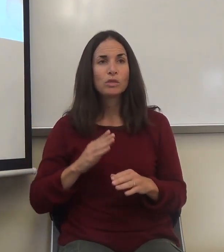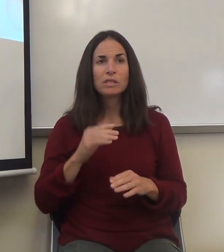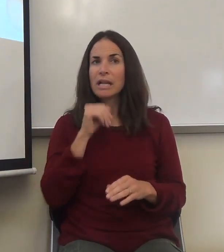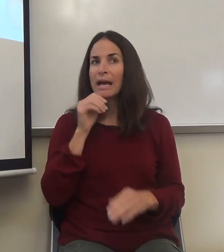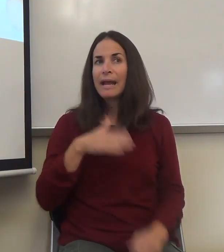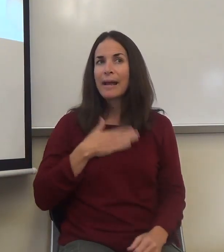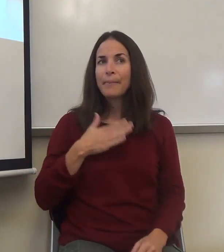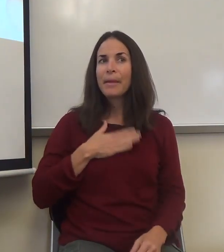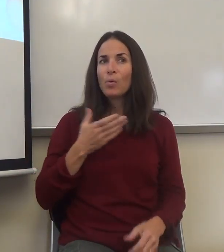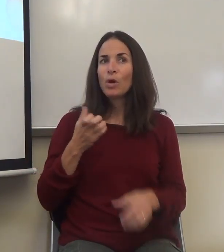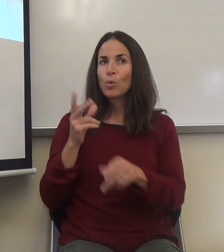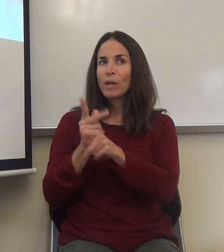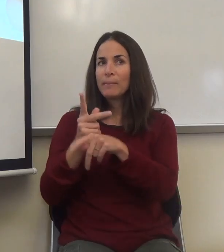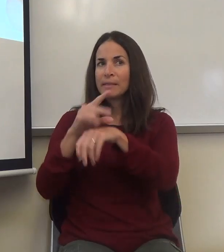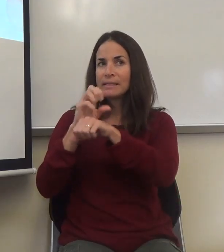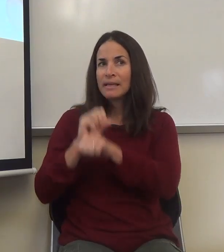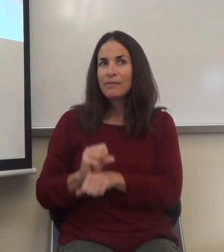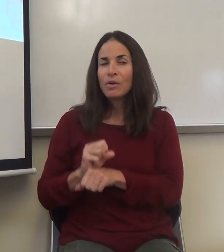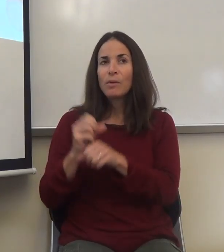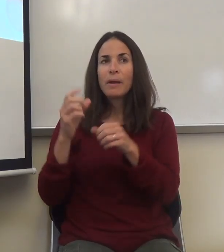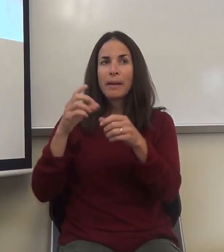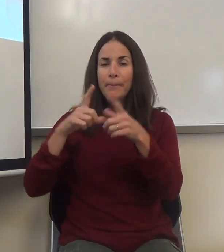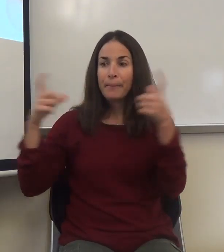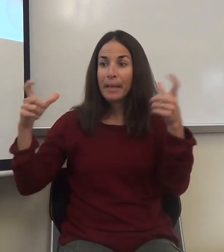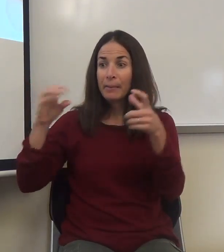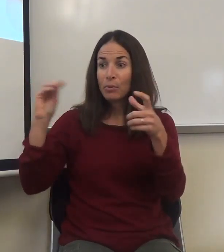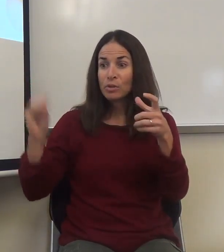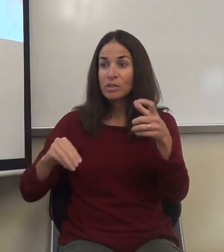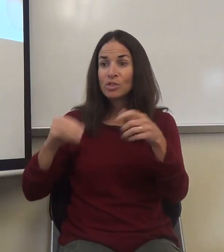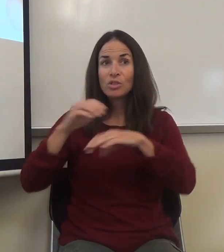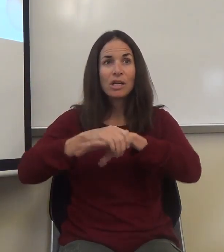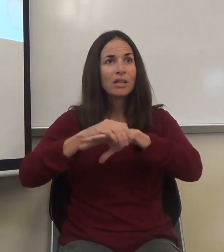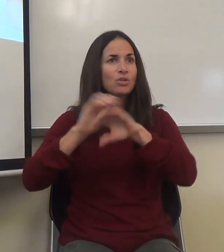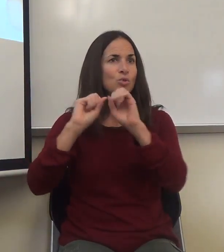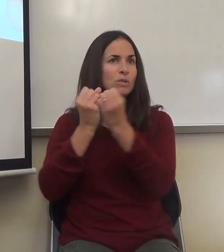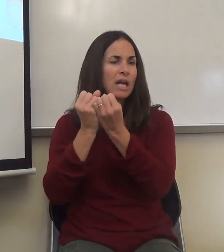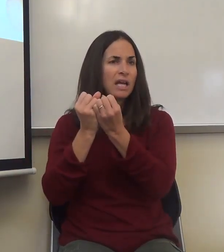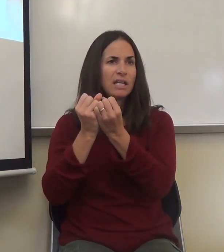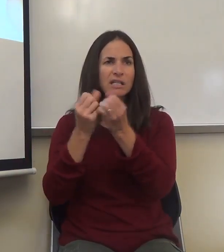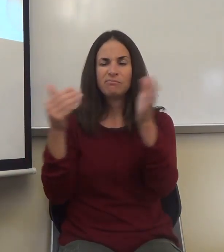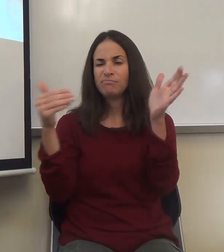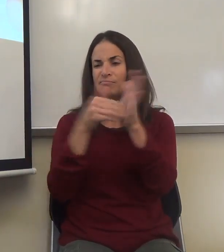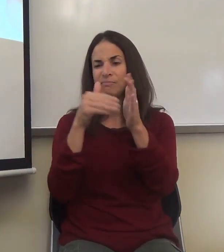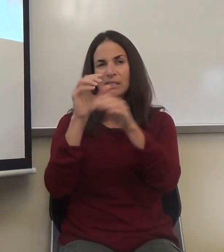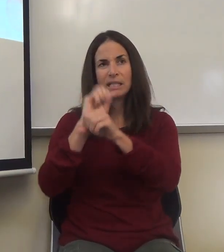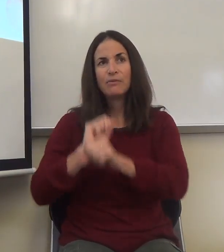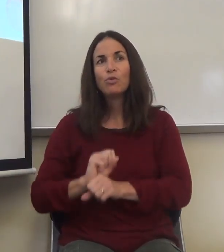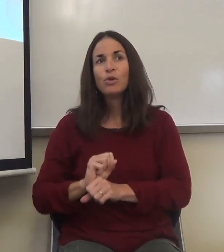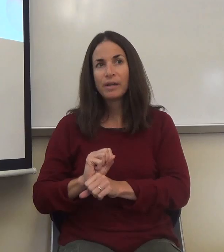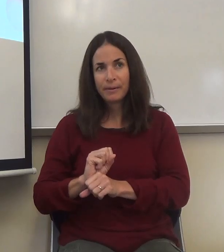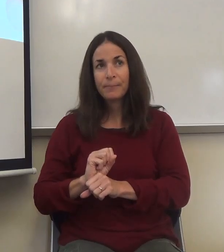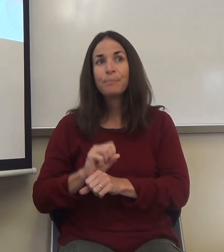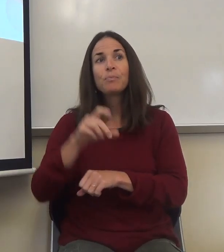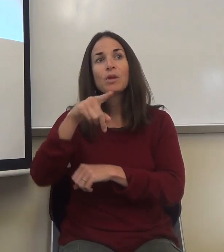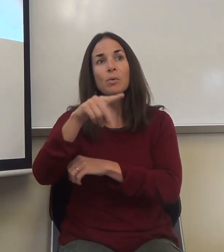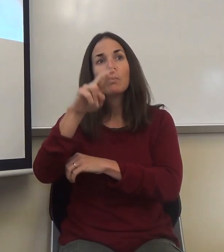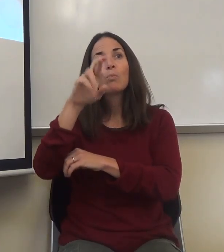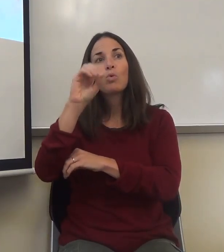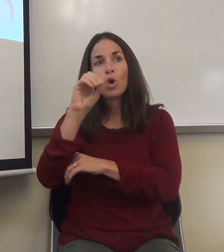law. Parts of it weren't, the parts that grew the cotton, weren't, America or I mean, that milled the cotton.